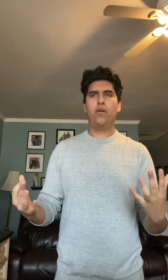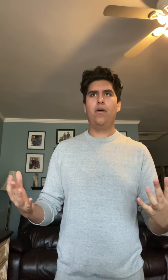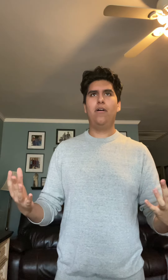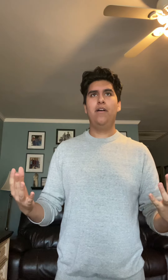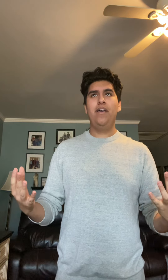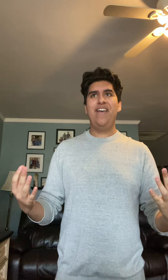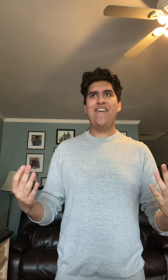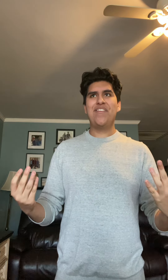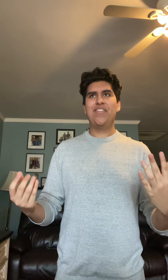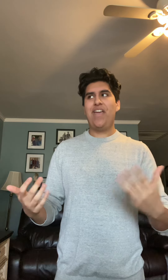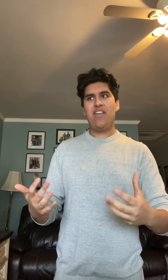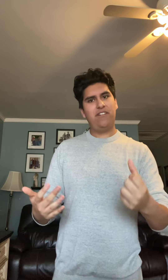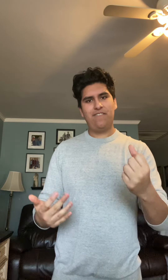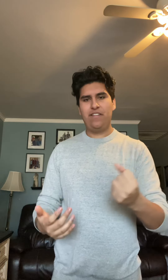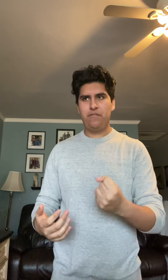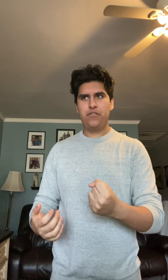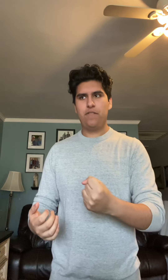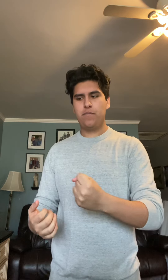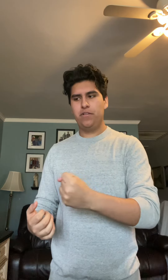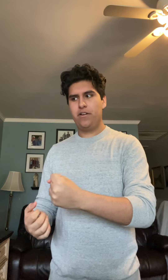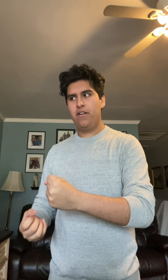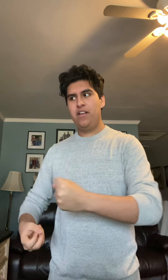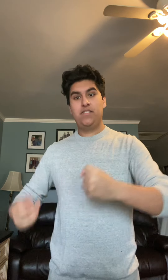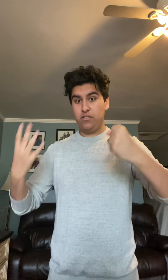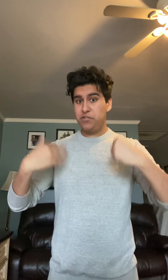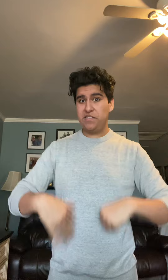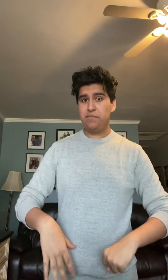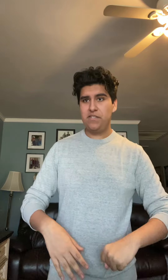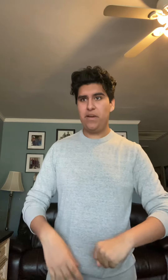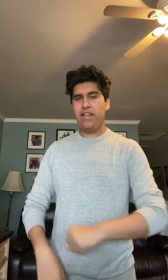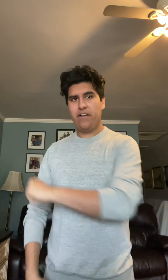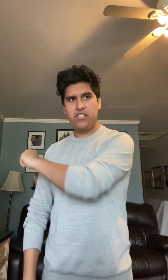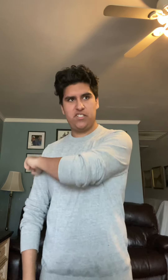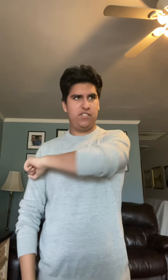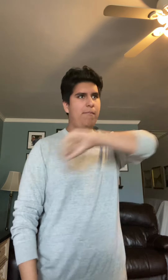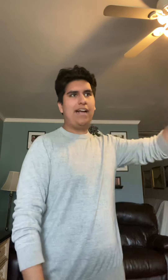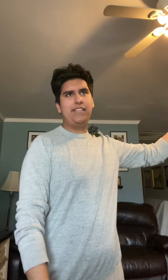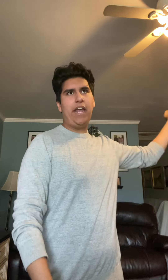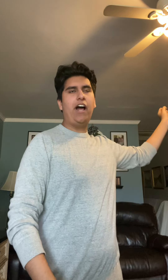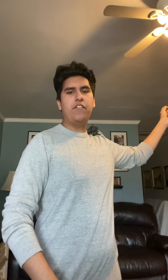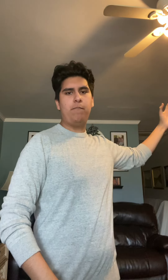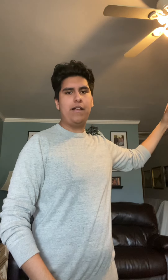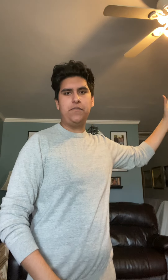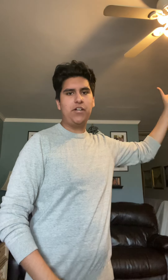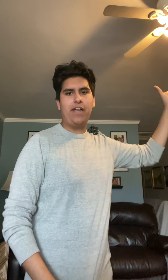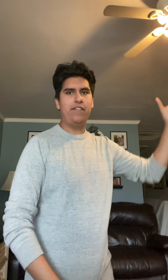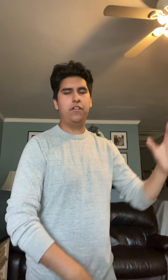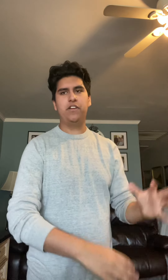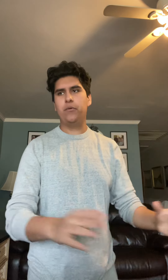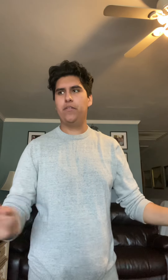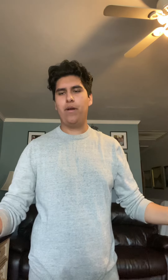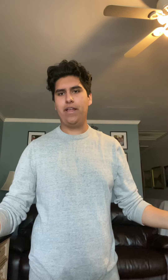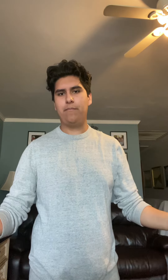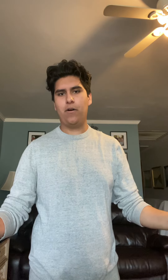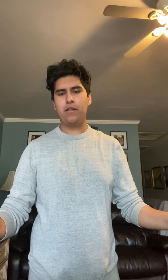alcohol. And then at the end, when he finally retrieves Mjolnir, still dressed up in his wedding gown, he just smacks the head off this massive giant and kills everyone at the wedding party. And